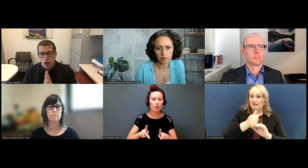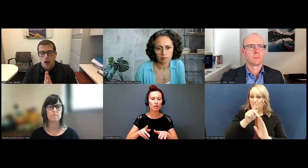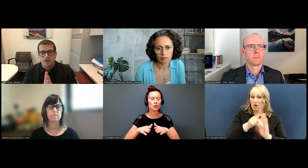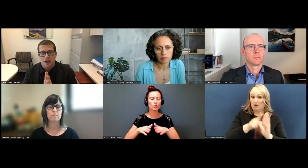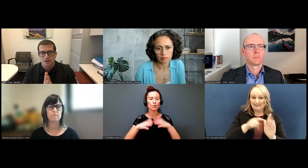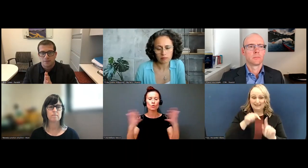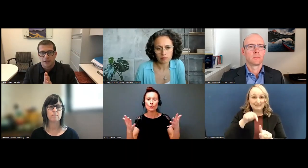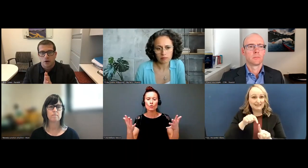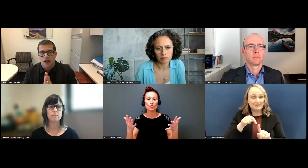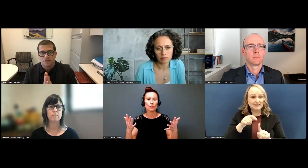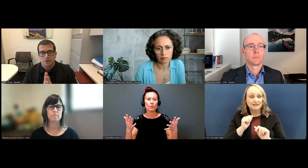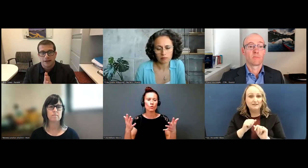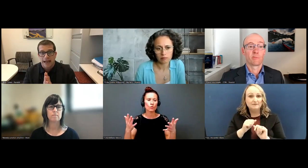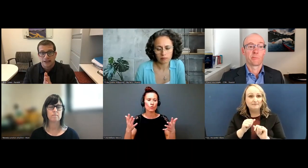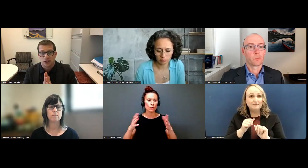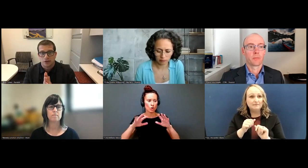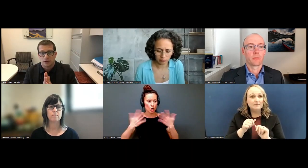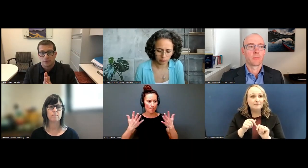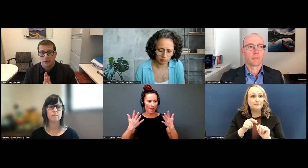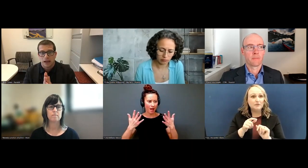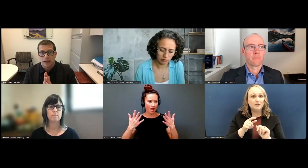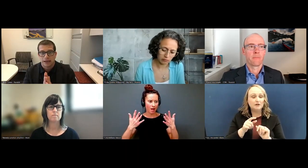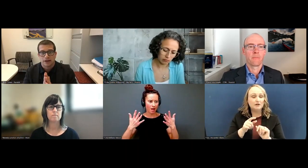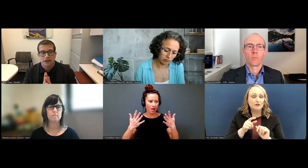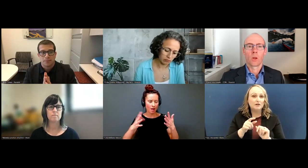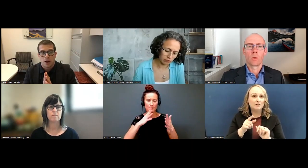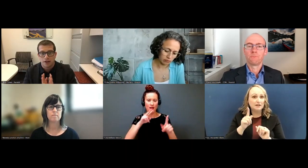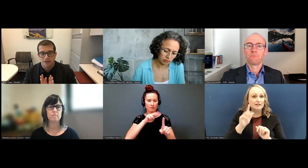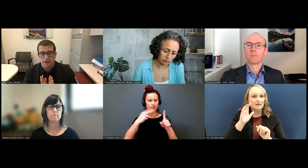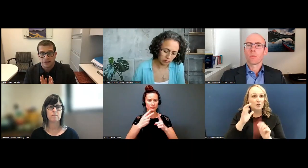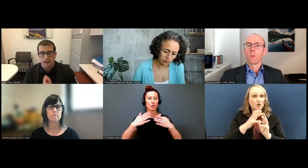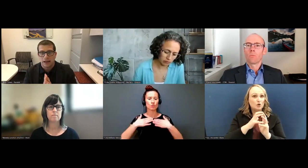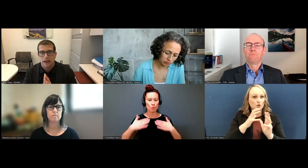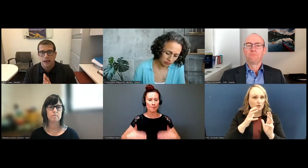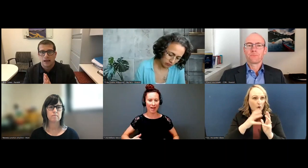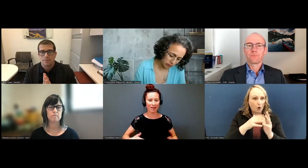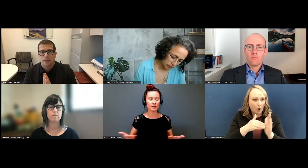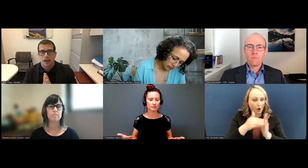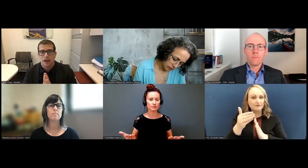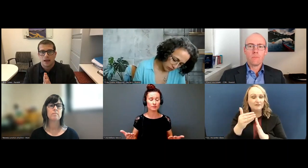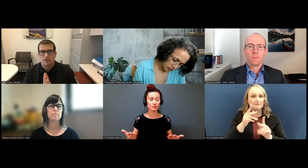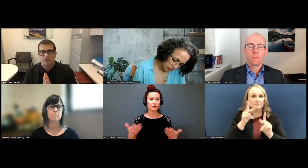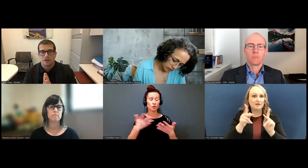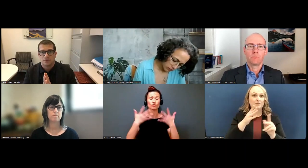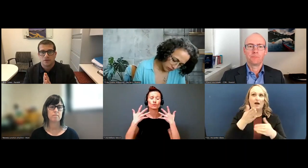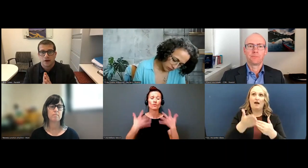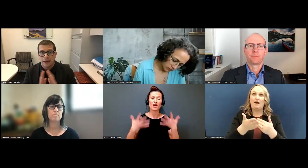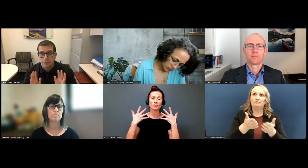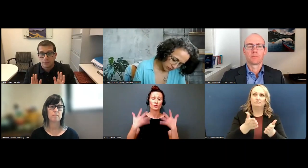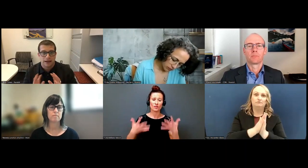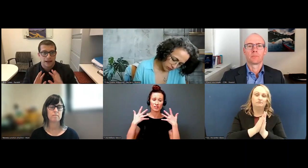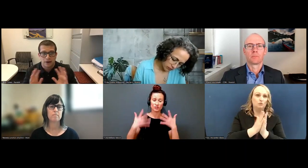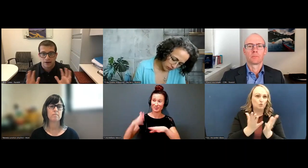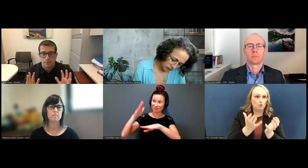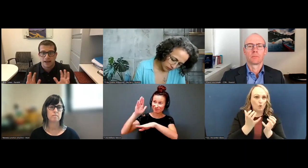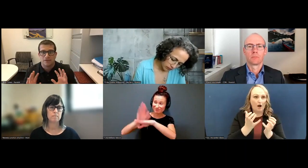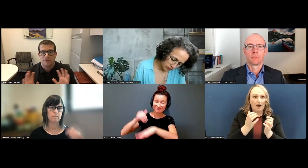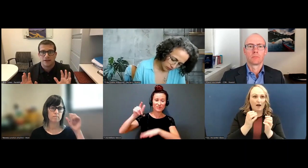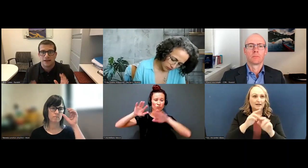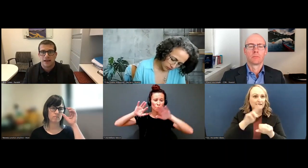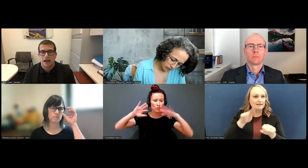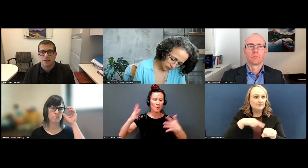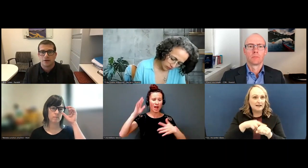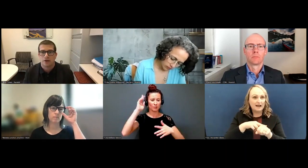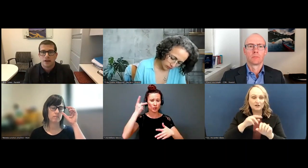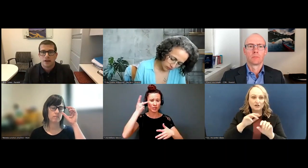for a long time, has been a cry for a national caregiving policy to frame a caregiver